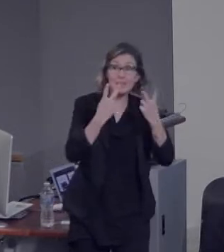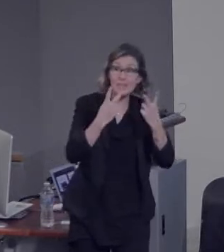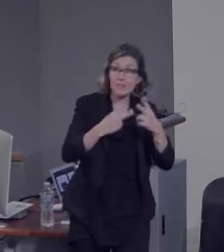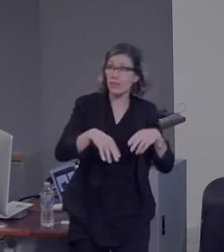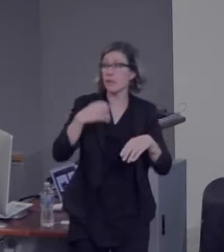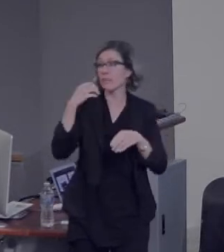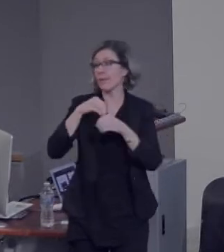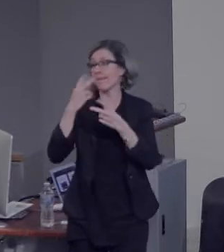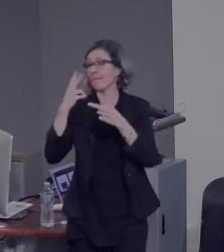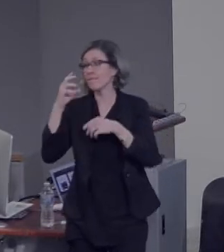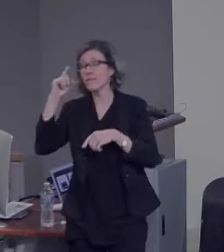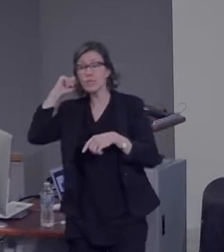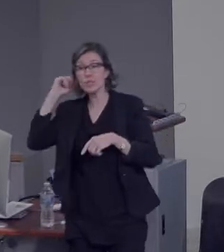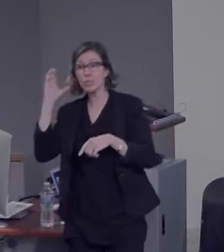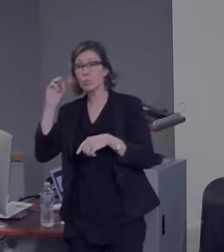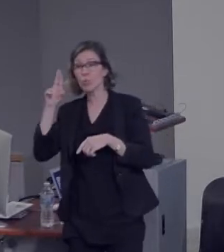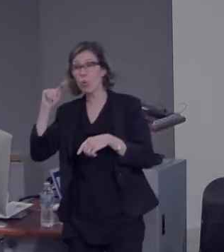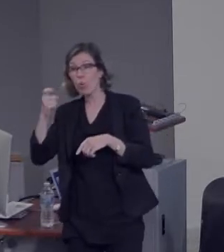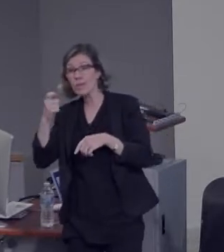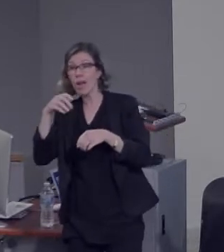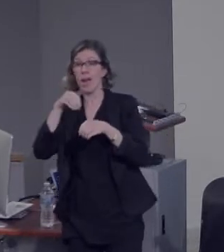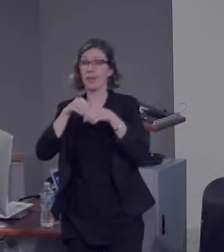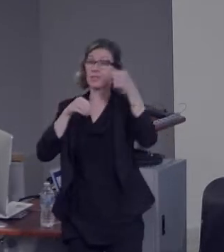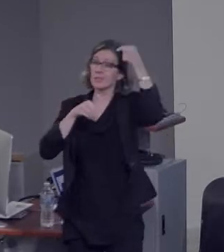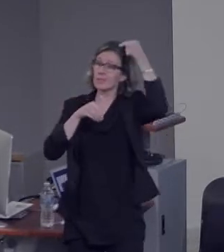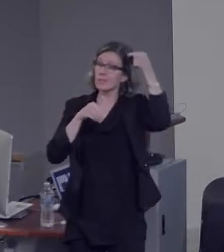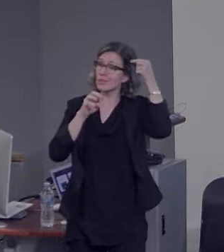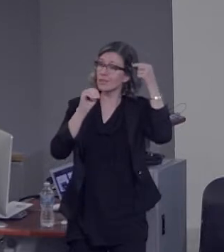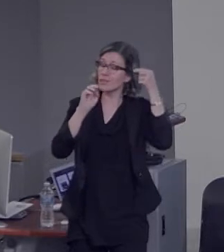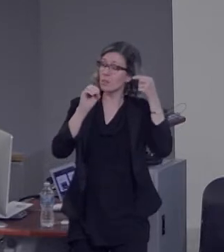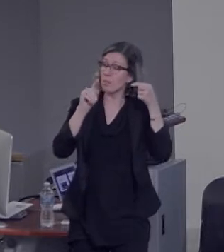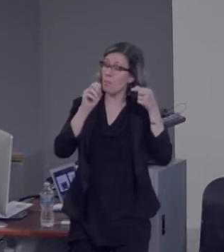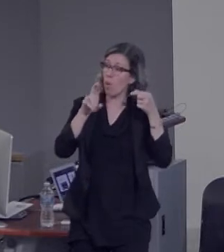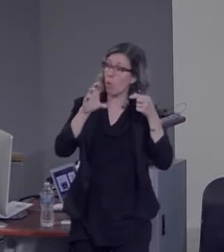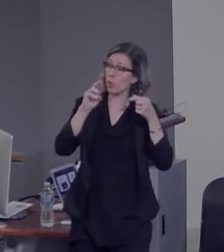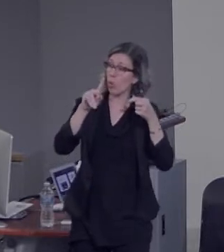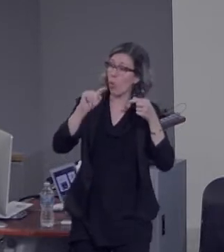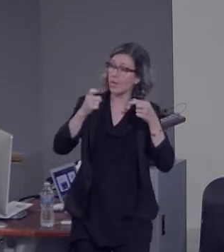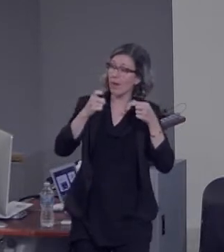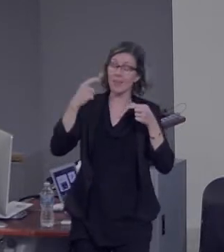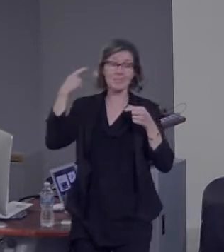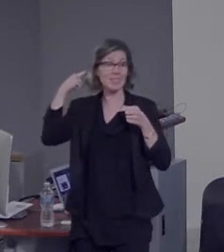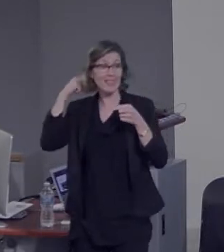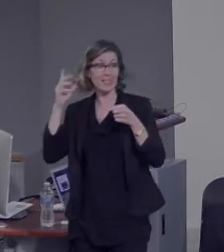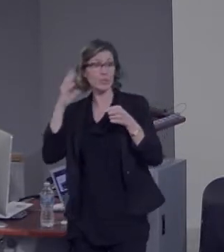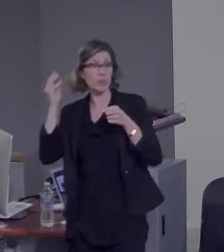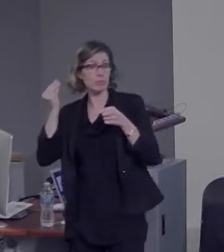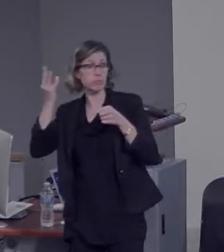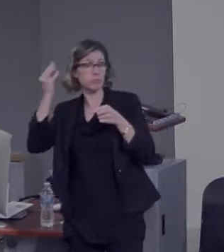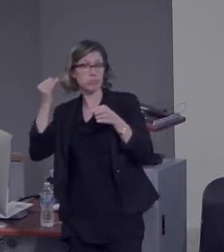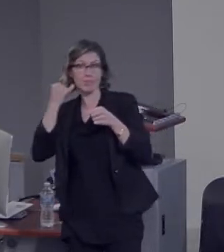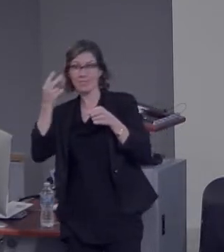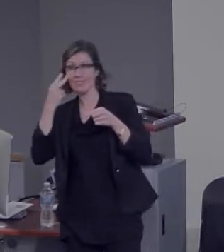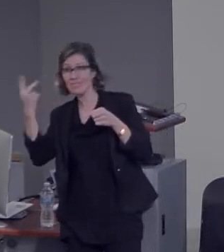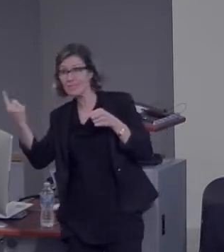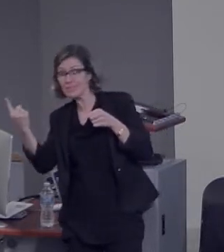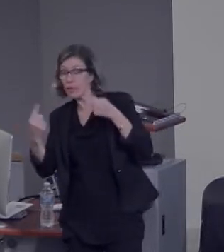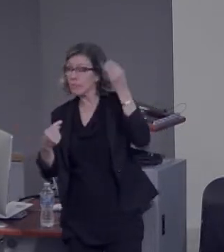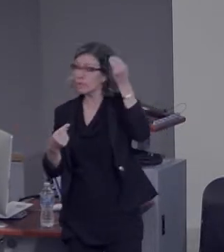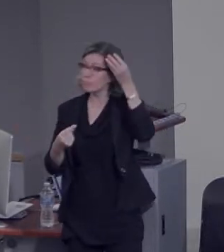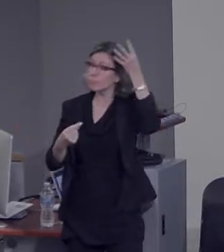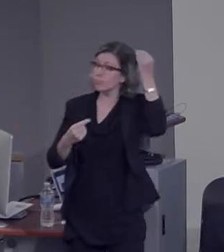be again action potential responding to movements. And the code is simply